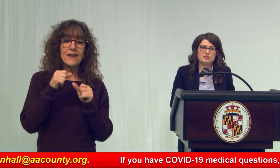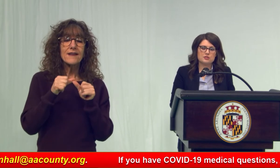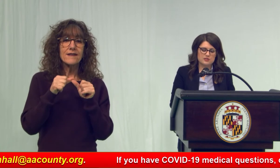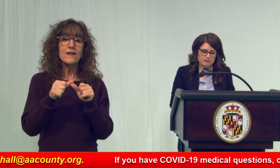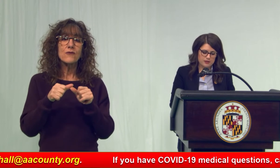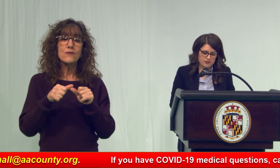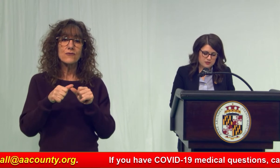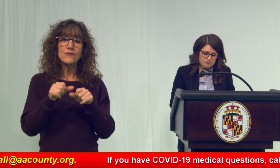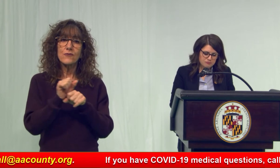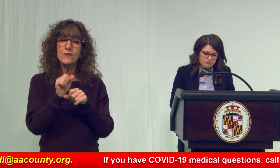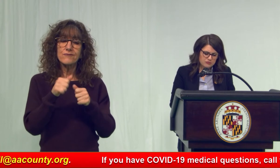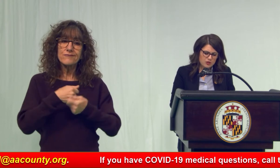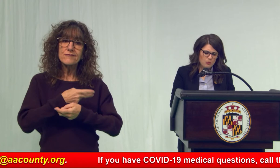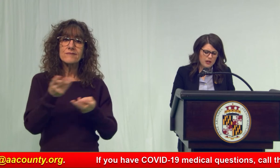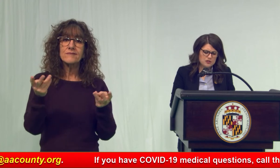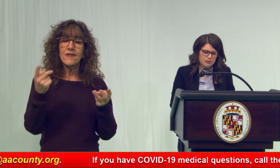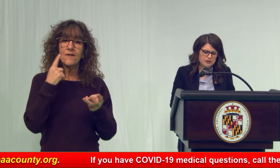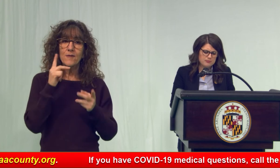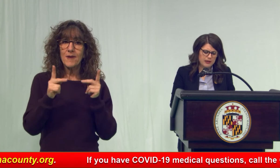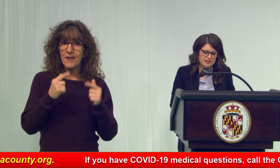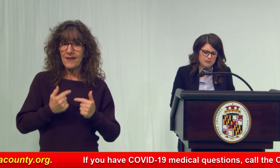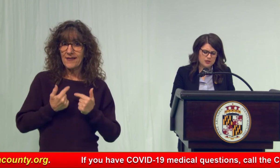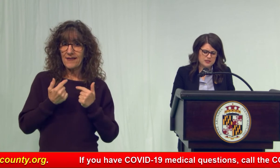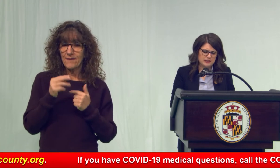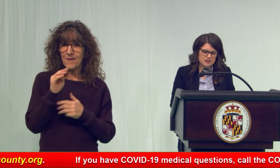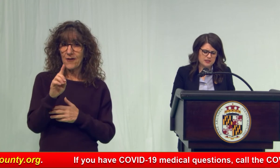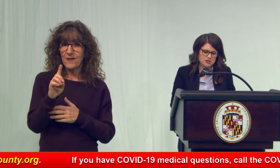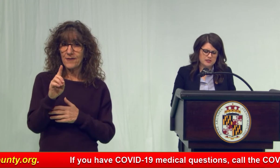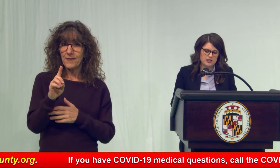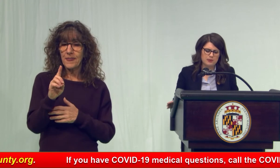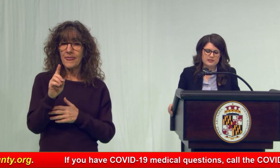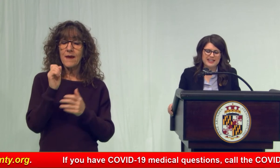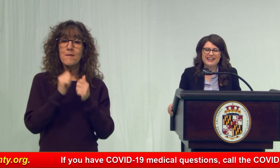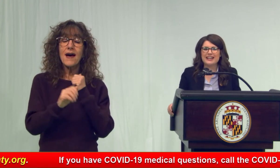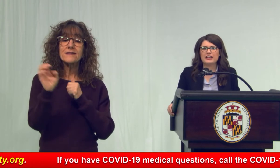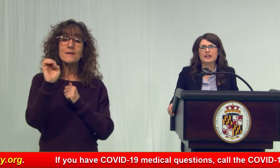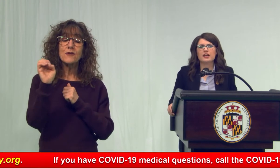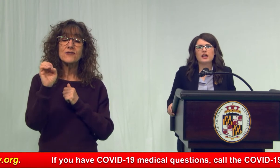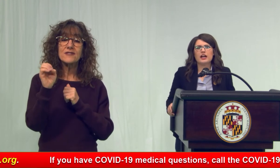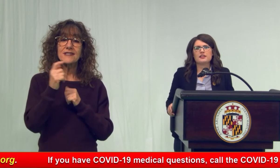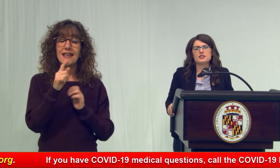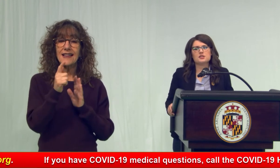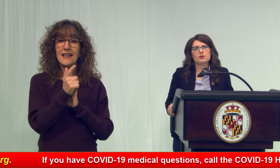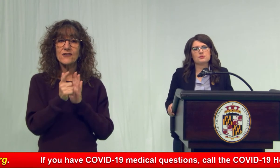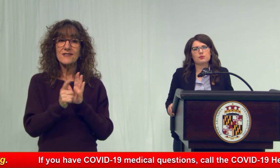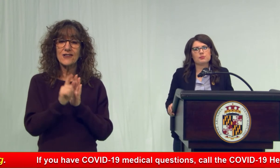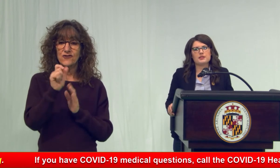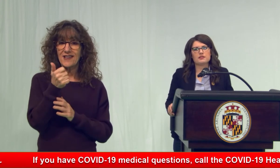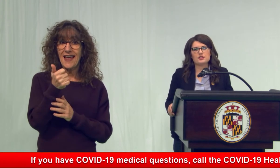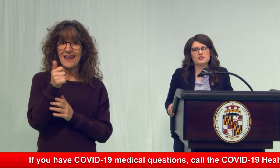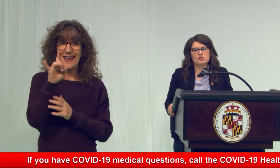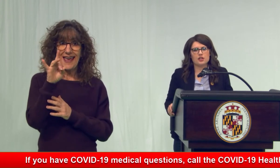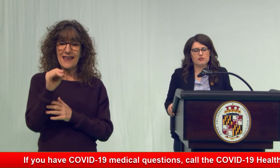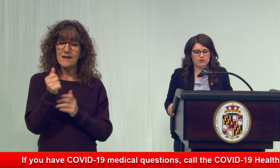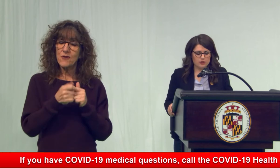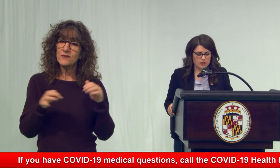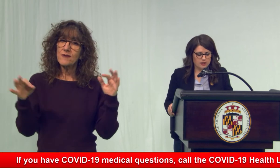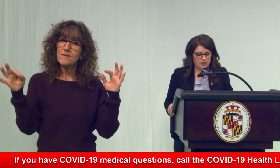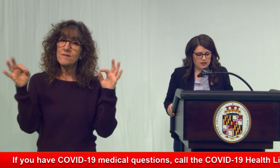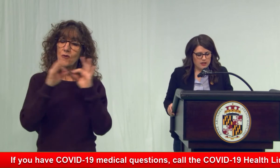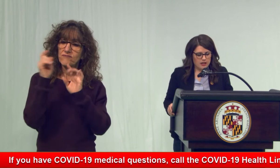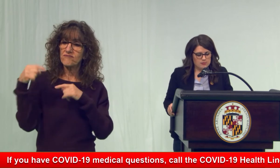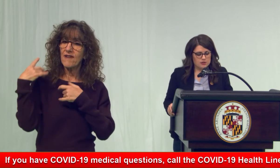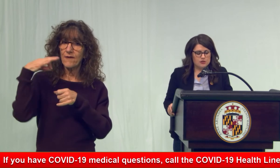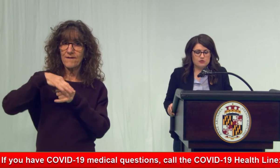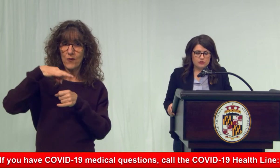serve the constituents of Maryland. We also passed emergency legislation, Senate Bill 1080. I think it's the most important piece of legislation I ever voted